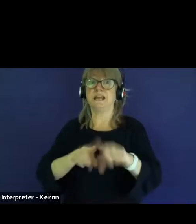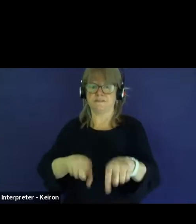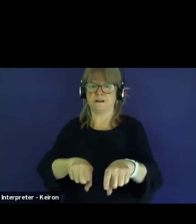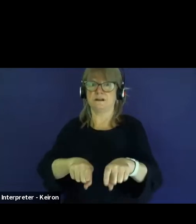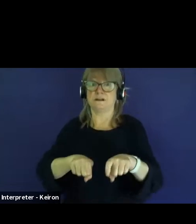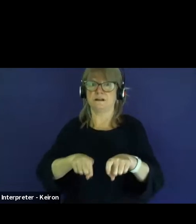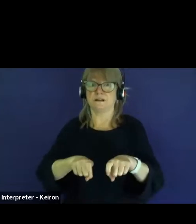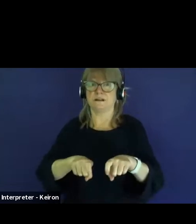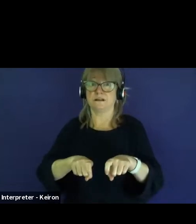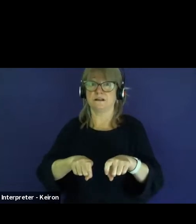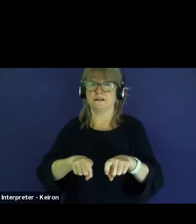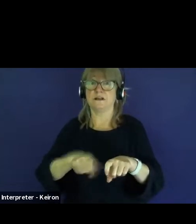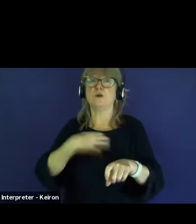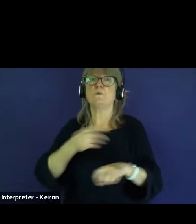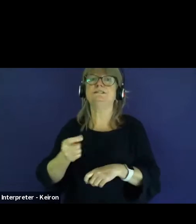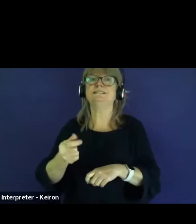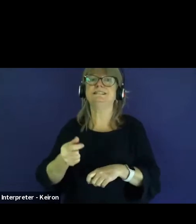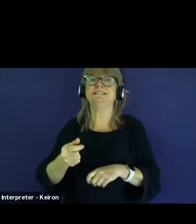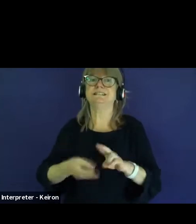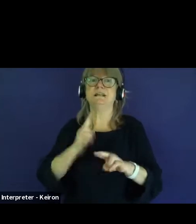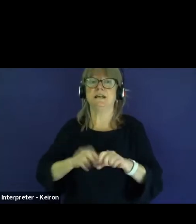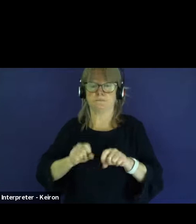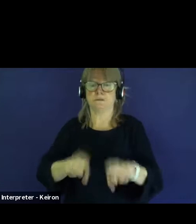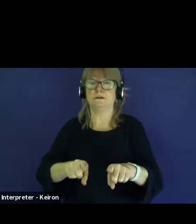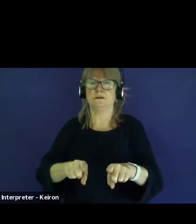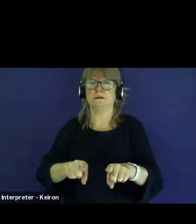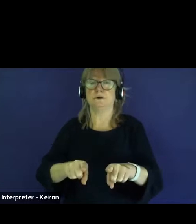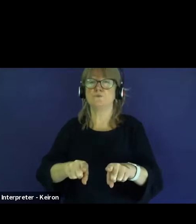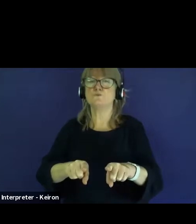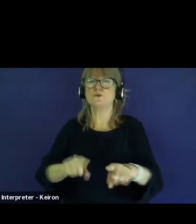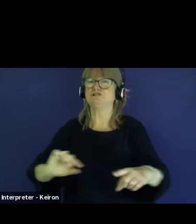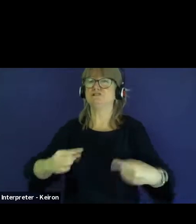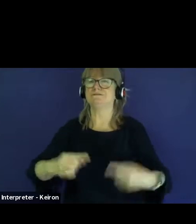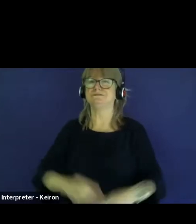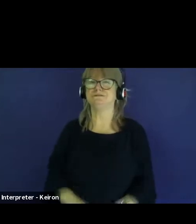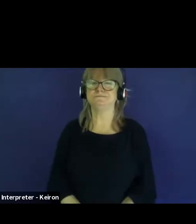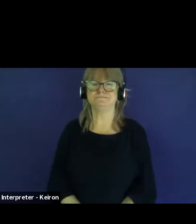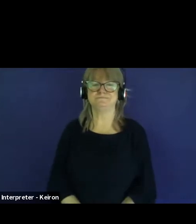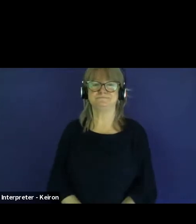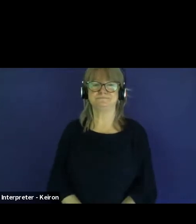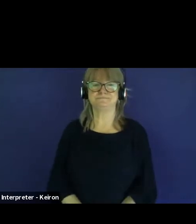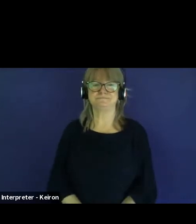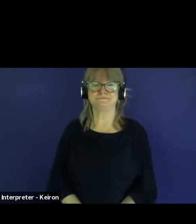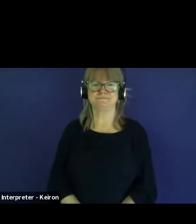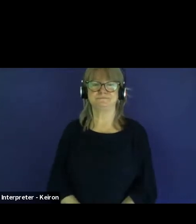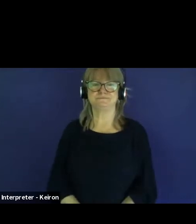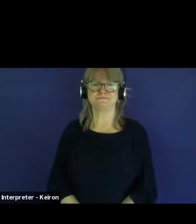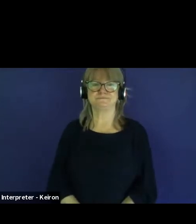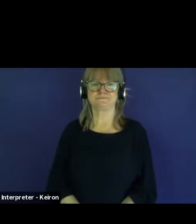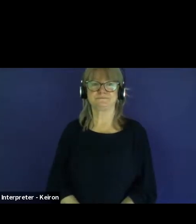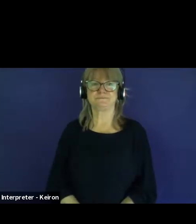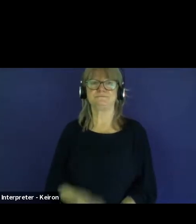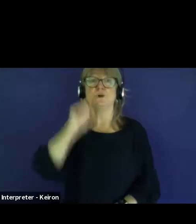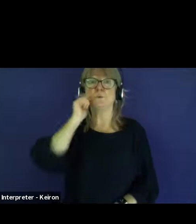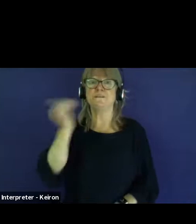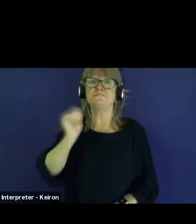our bottom, the easier it's going to be. The further away, the more challenging that's going to be. Okay? And then we're going to finish with a